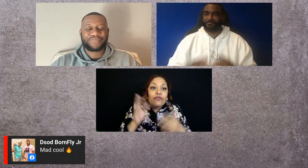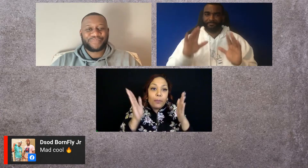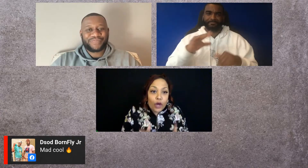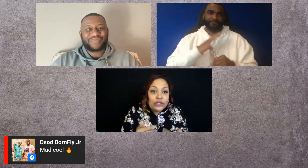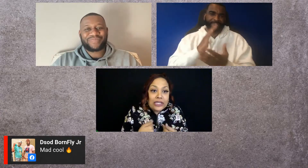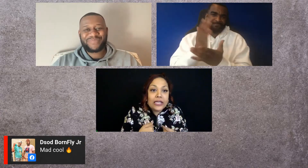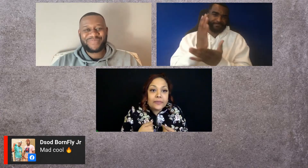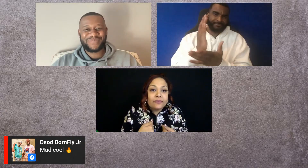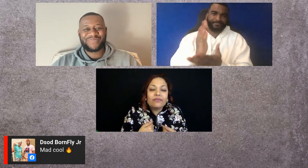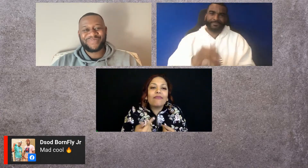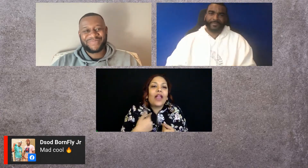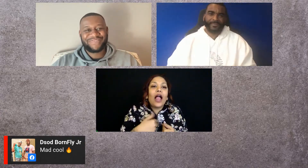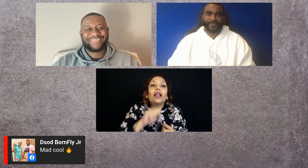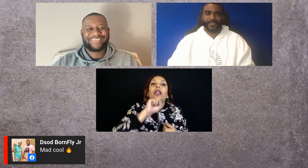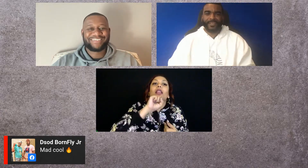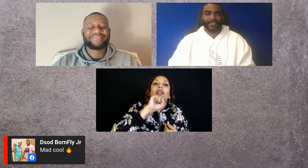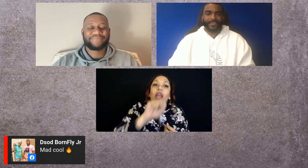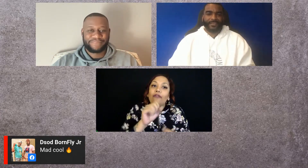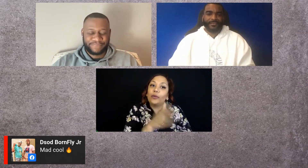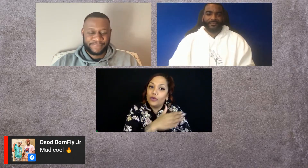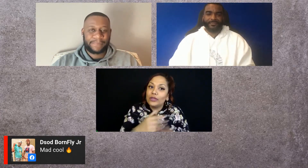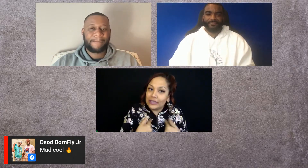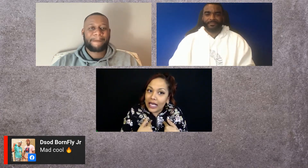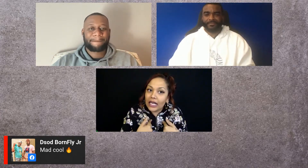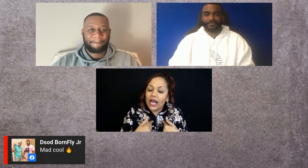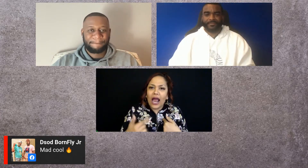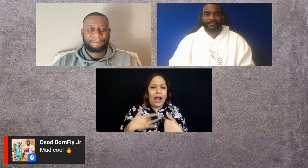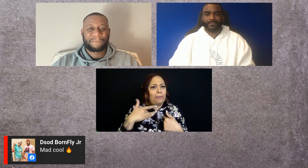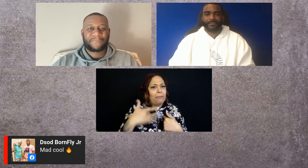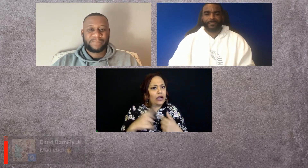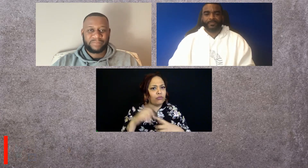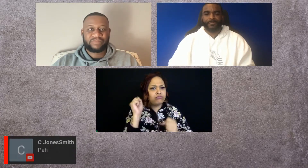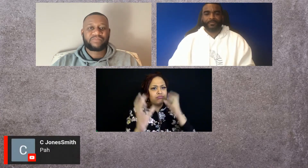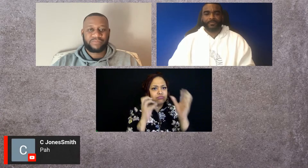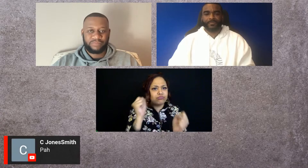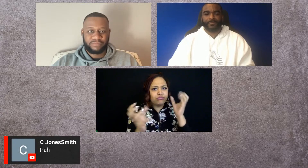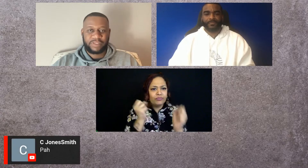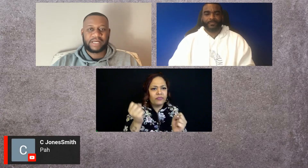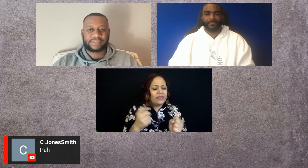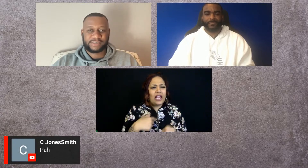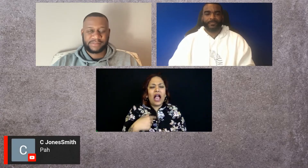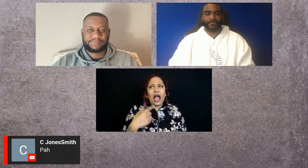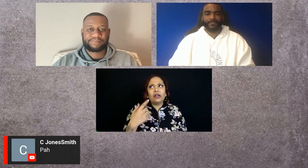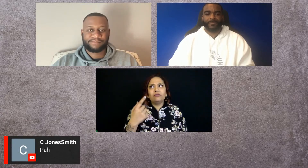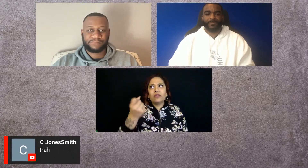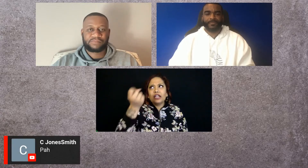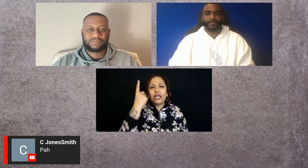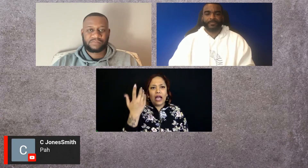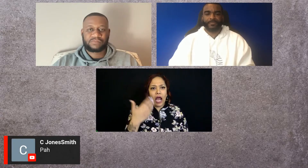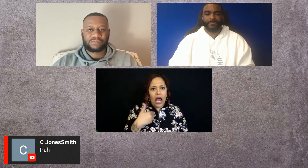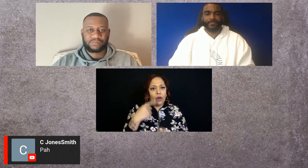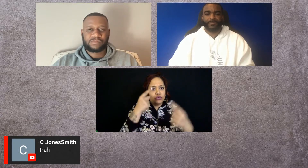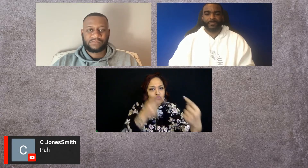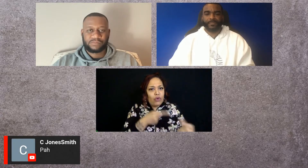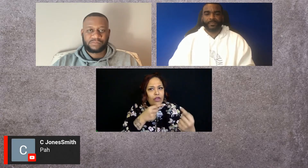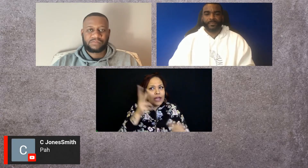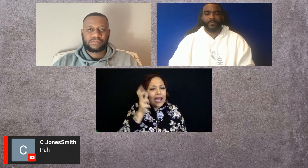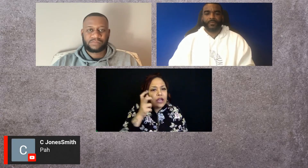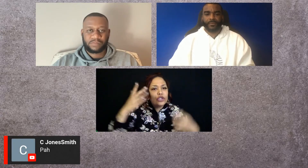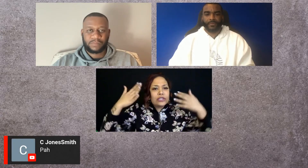mean, I'm deaf, okay? And I love music. Yes. You know, I've been signing for a long